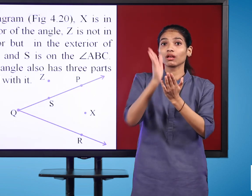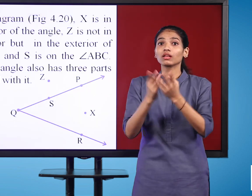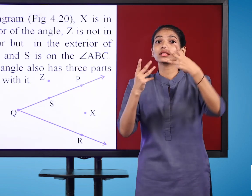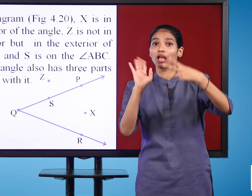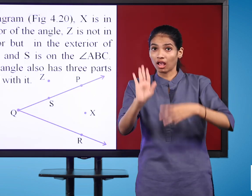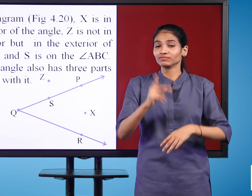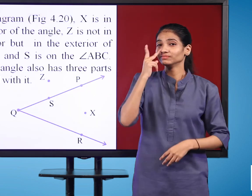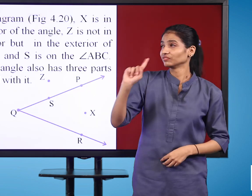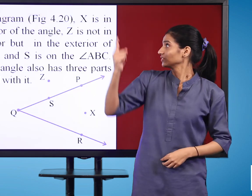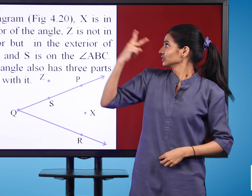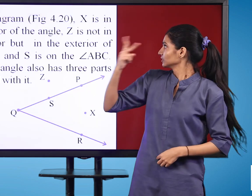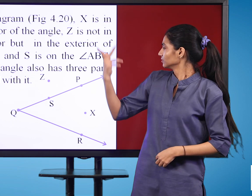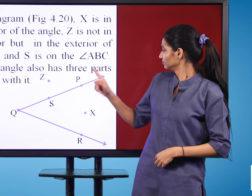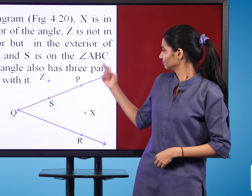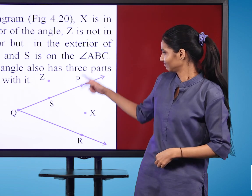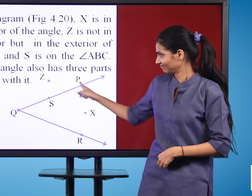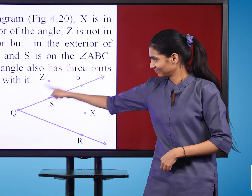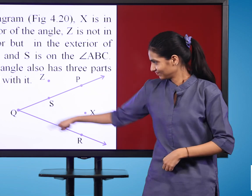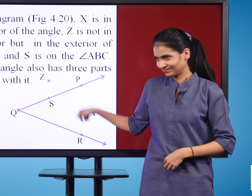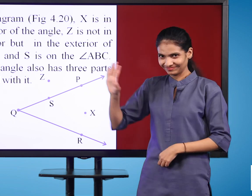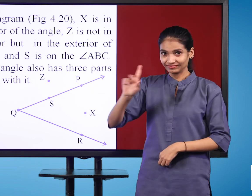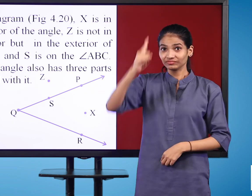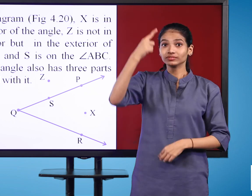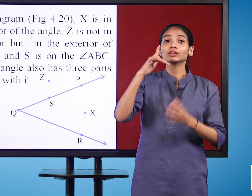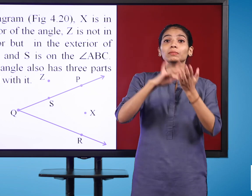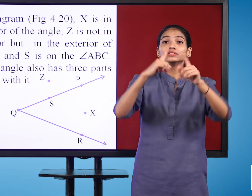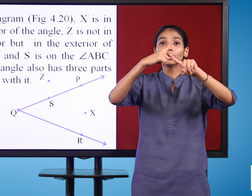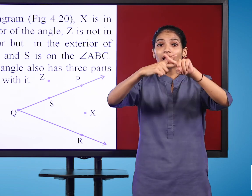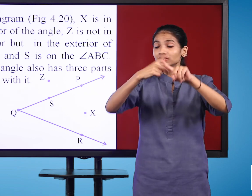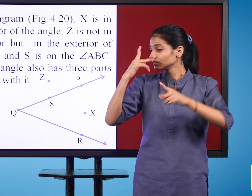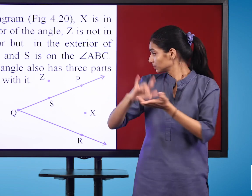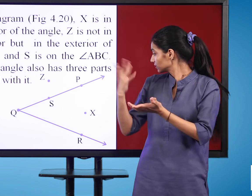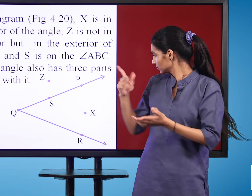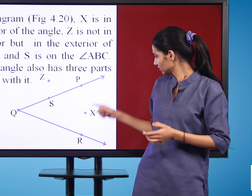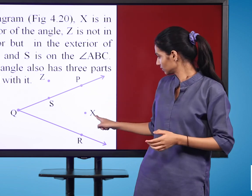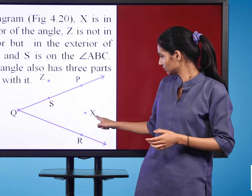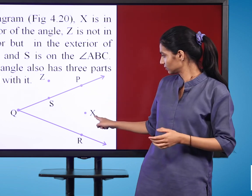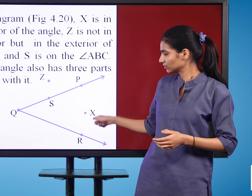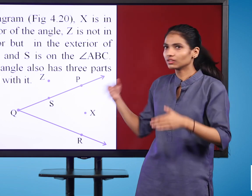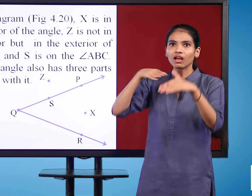In this diagram, figure 4.20, X is in the interior of the angle.